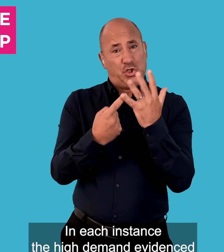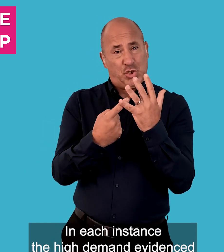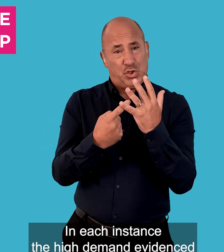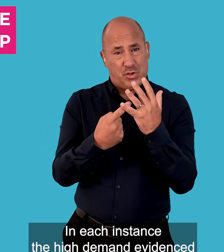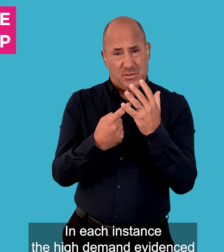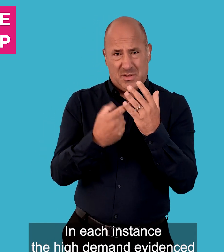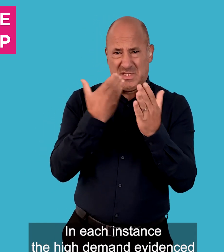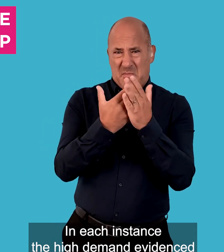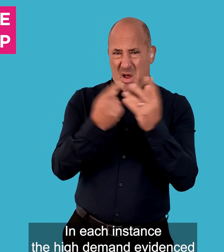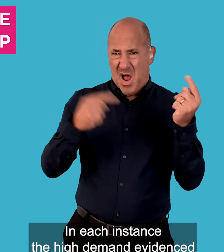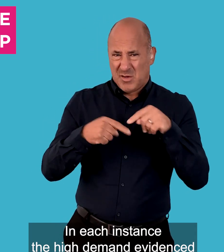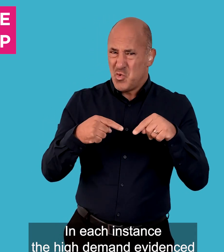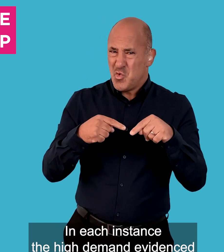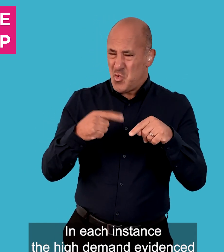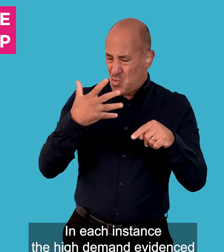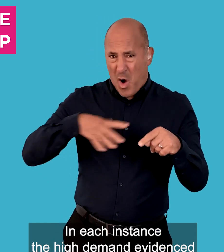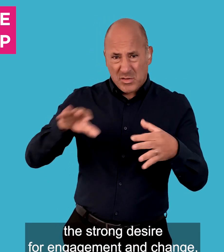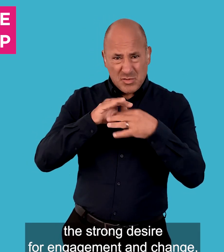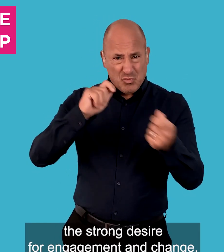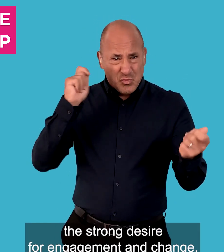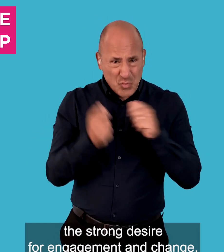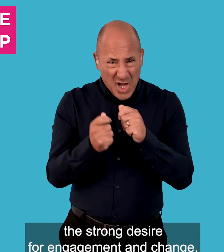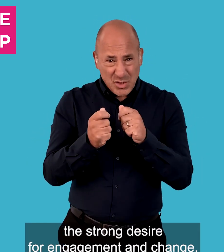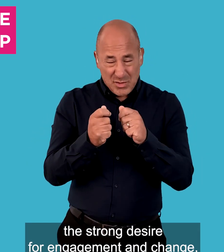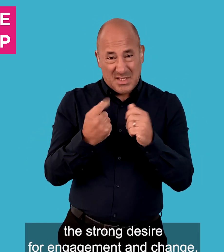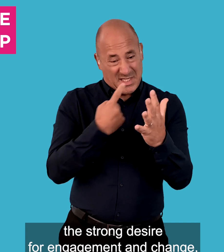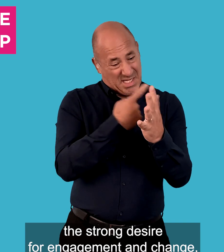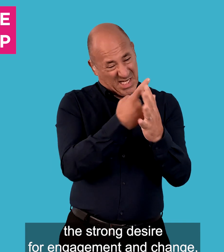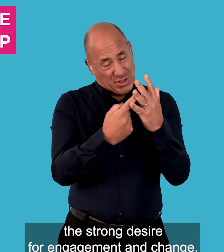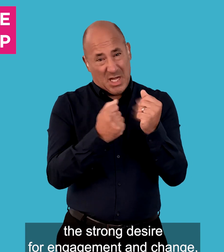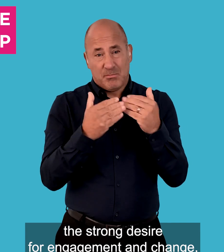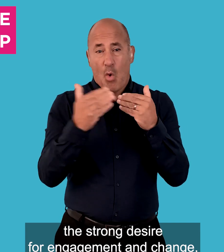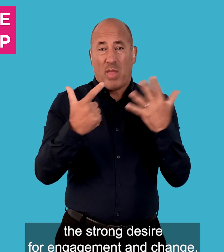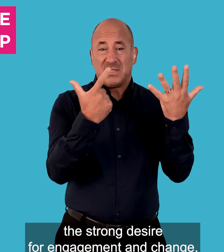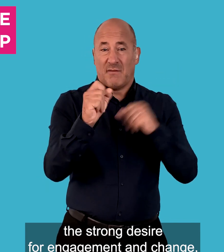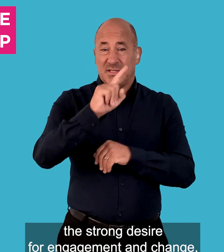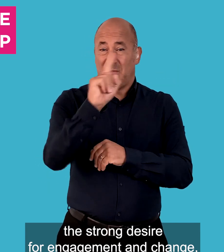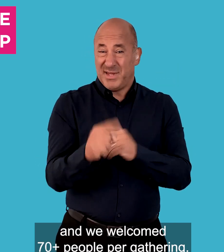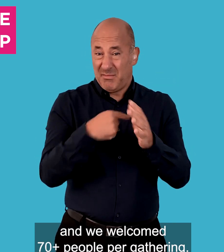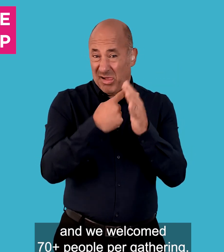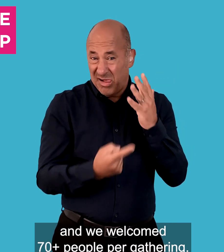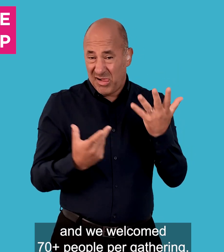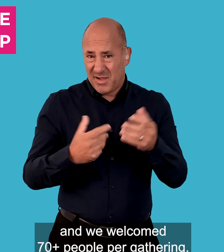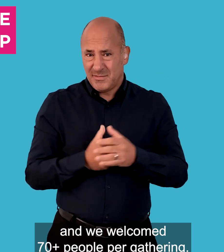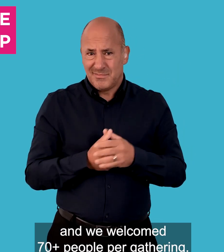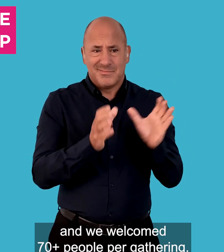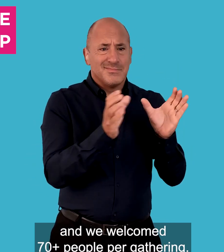In each instance, the high demand evidenced the strong desire for engagement and change, and we